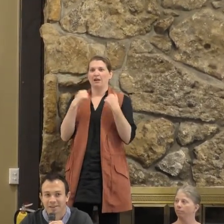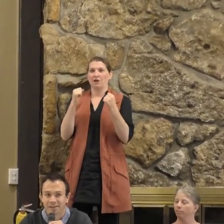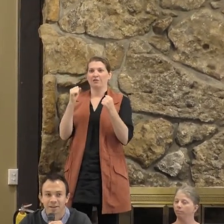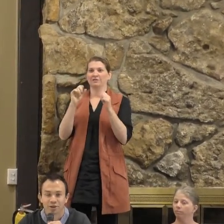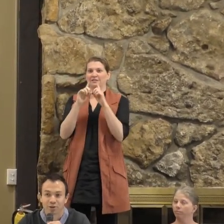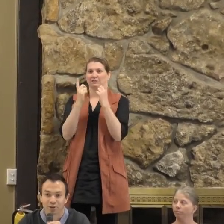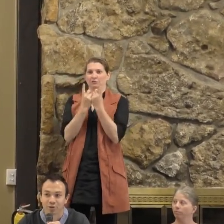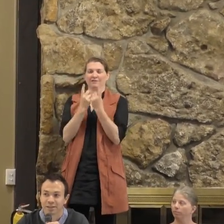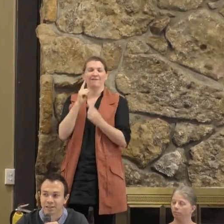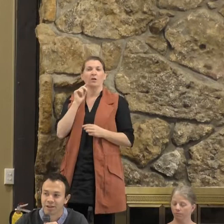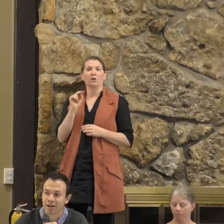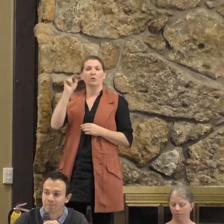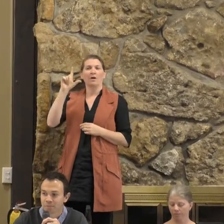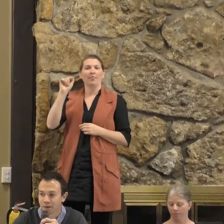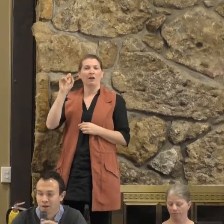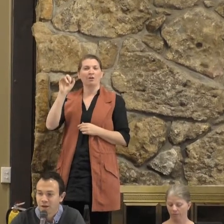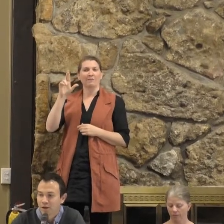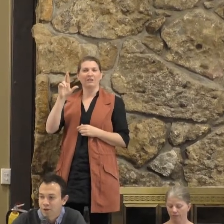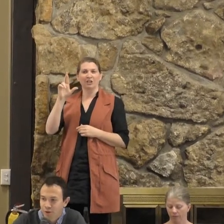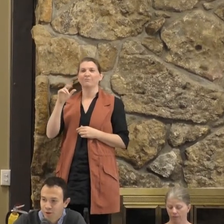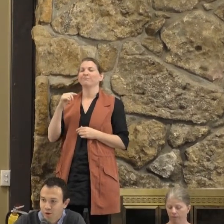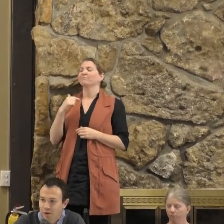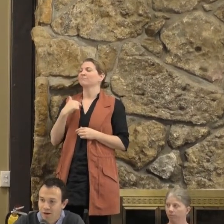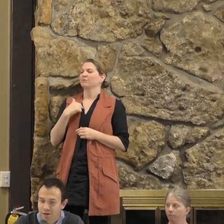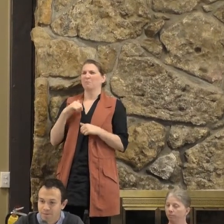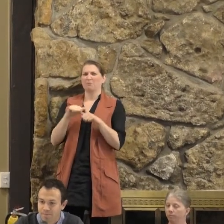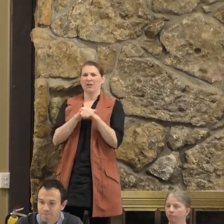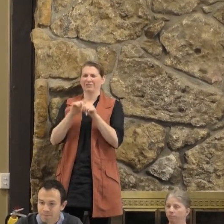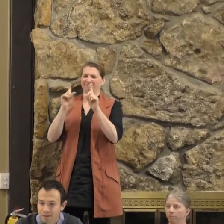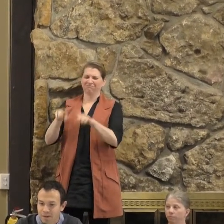been practicing there just over a year now. So